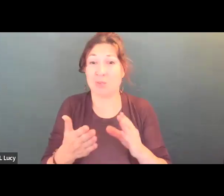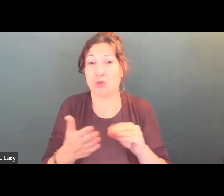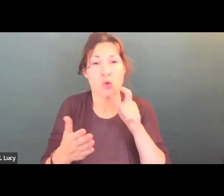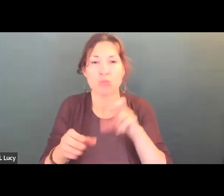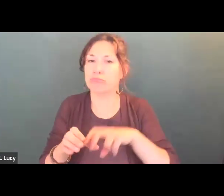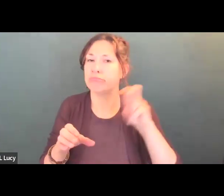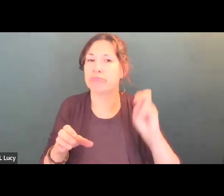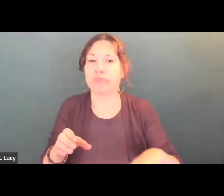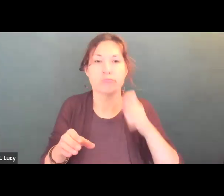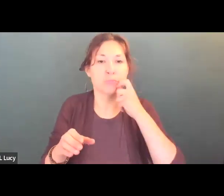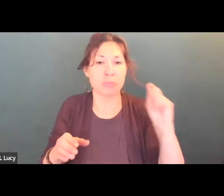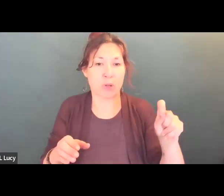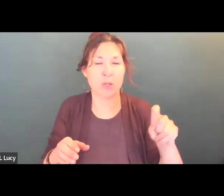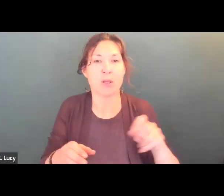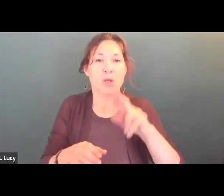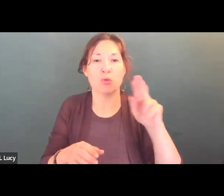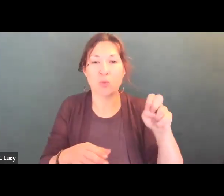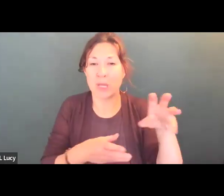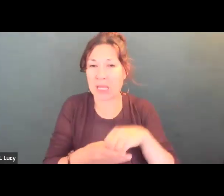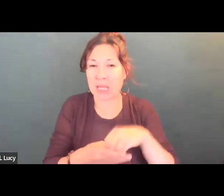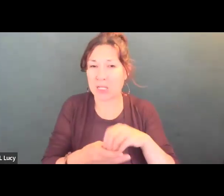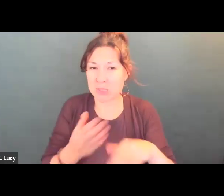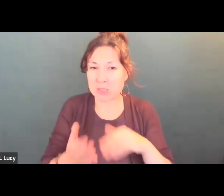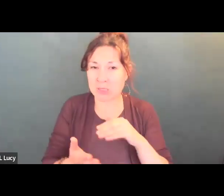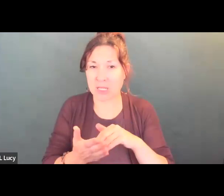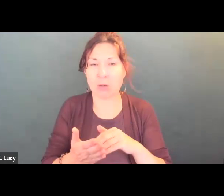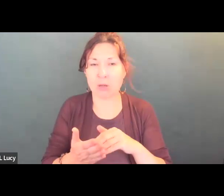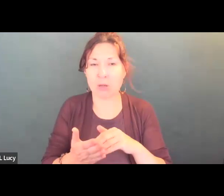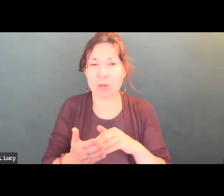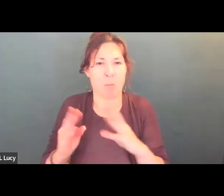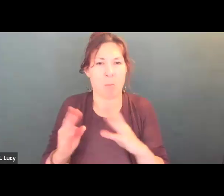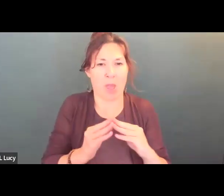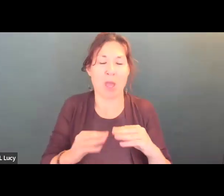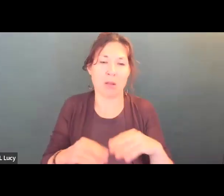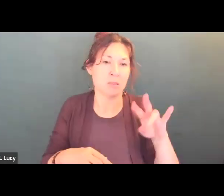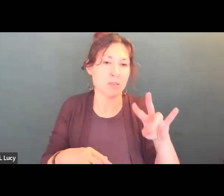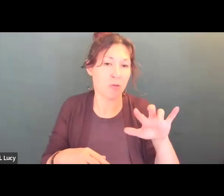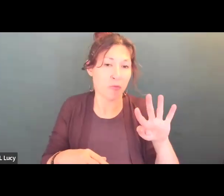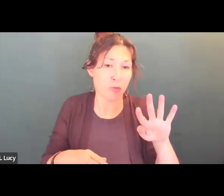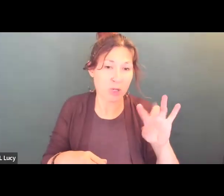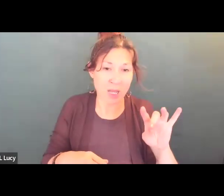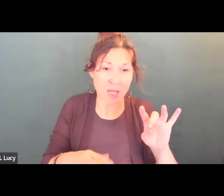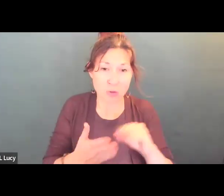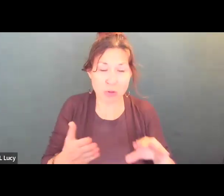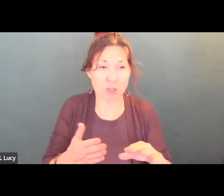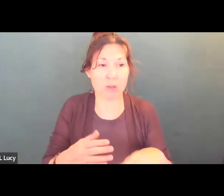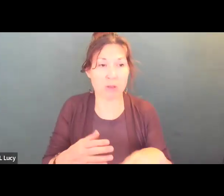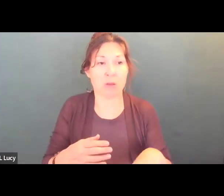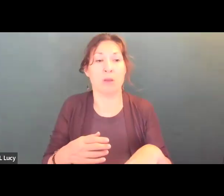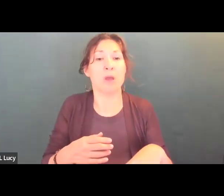the Re-Engagement Center met with 748 students who either dropped out or who are currently enrolled but